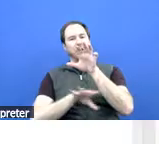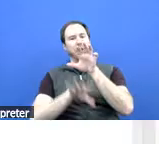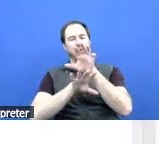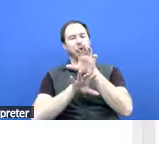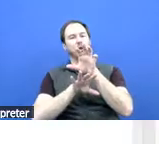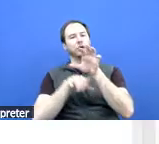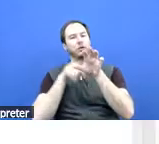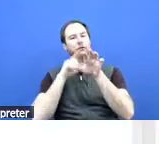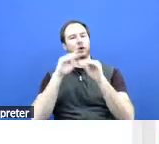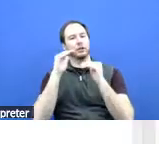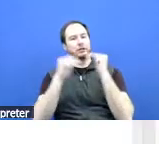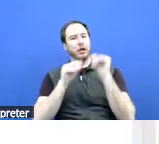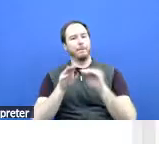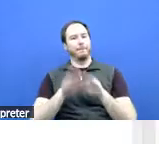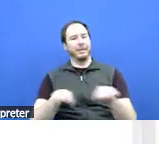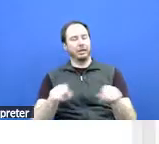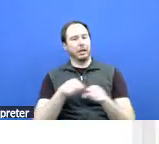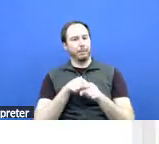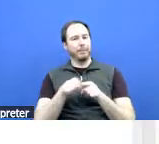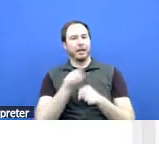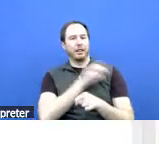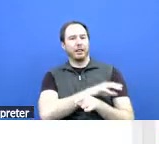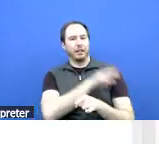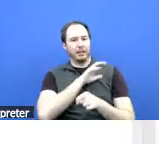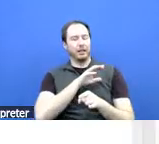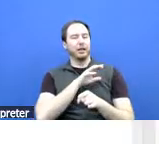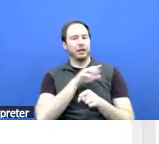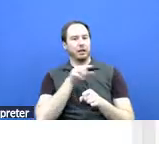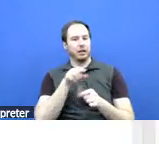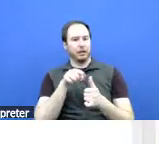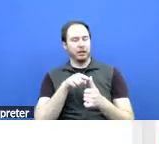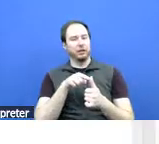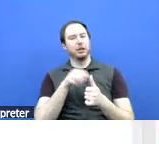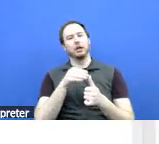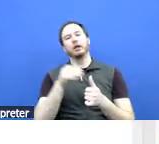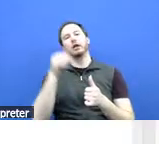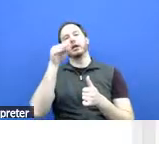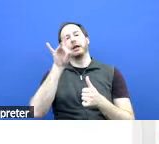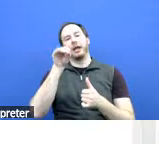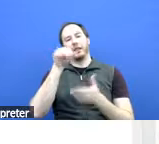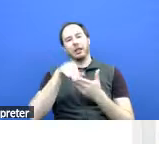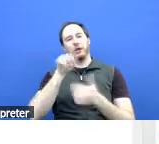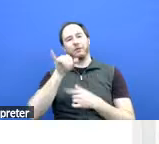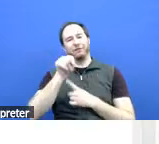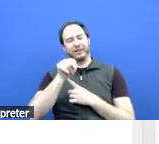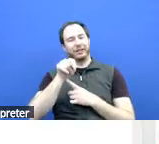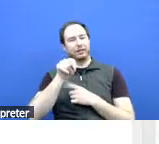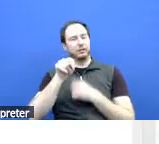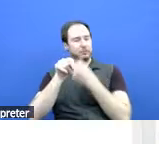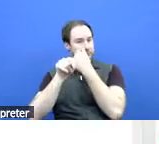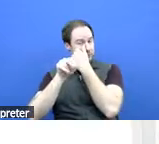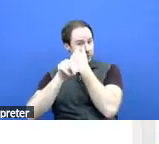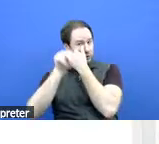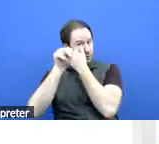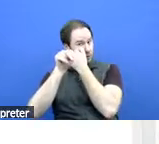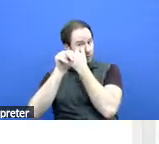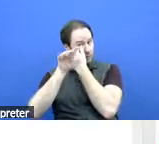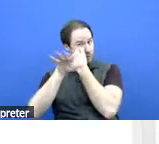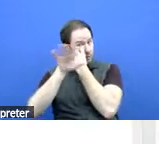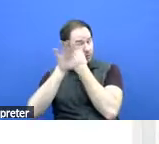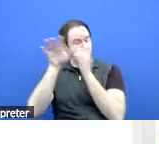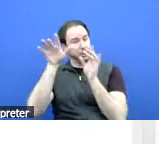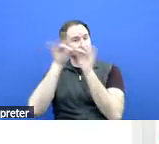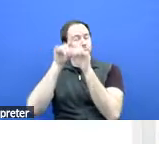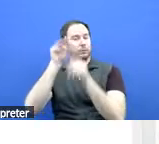be for the adult and pediatric specialty clinic space, and then 80,000 square feet, which is at the north end of their space and would link up